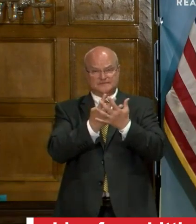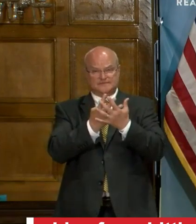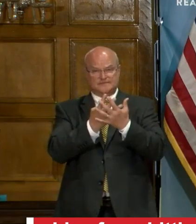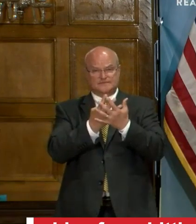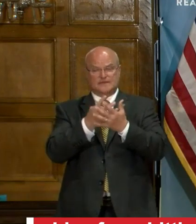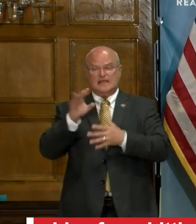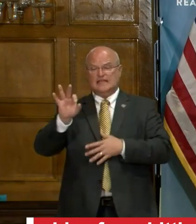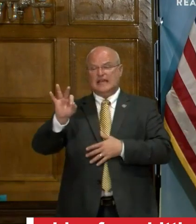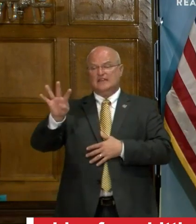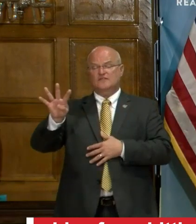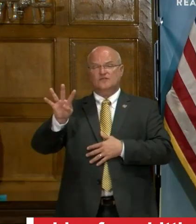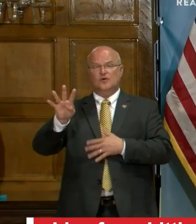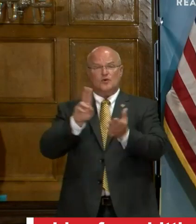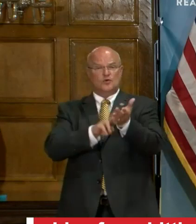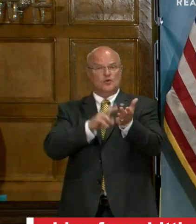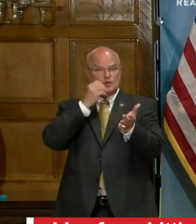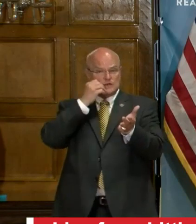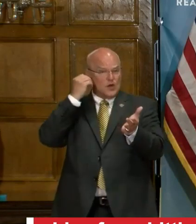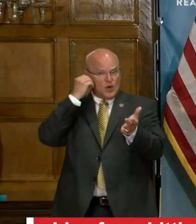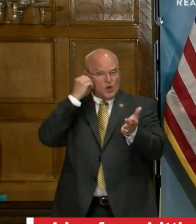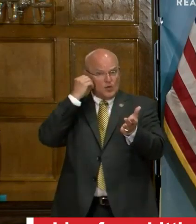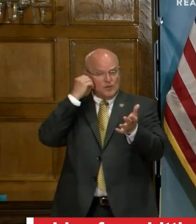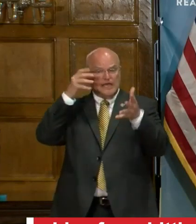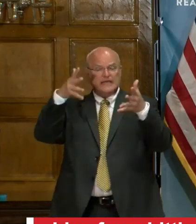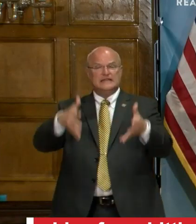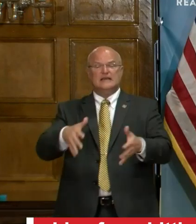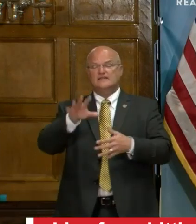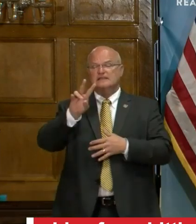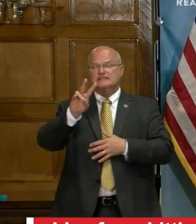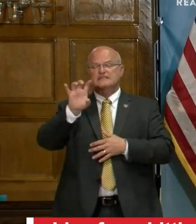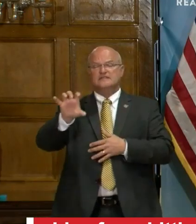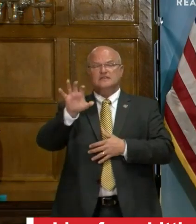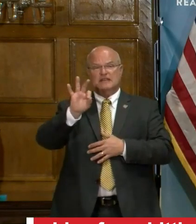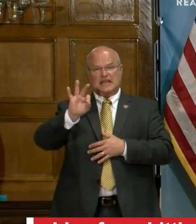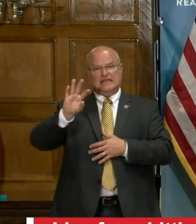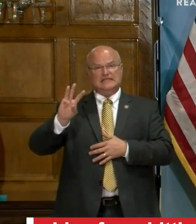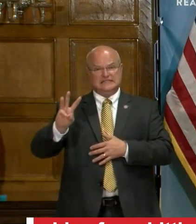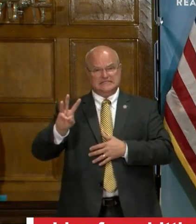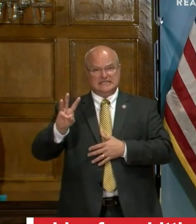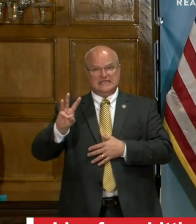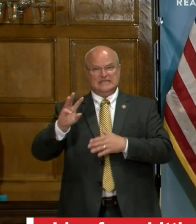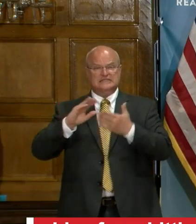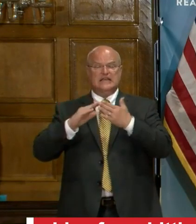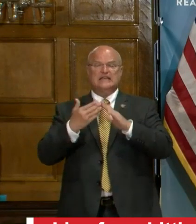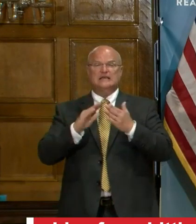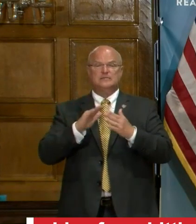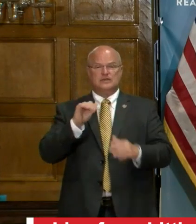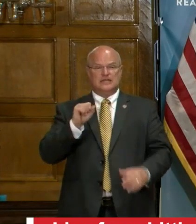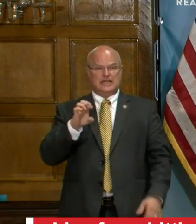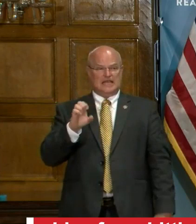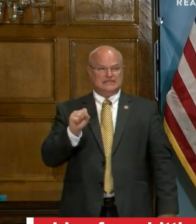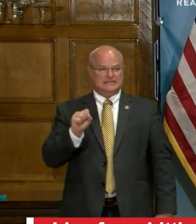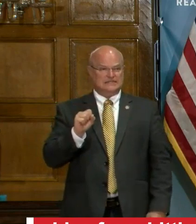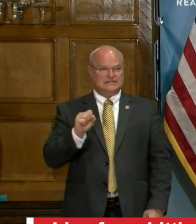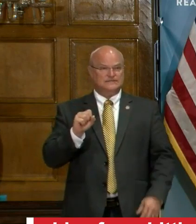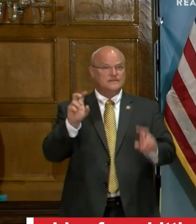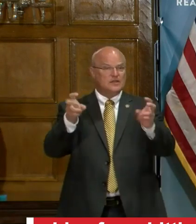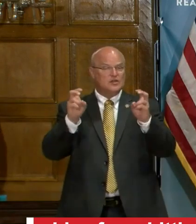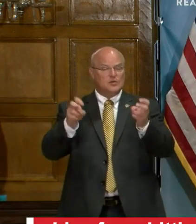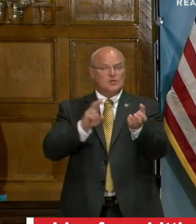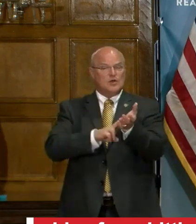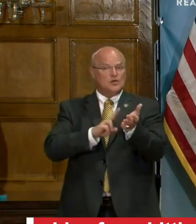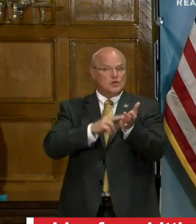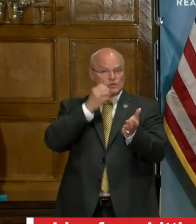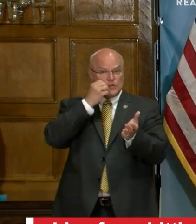facilities, 94 are in nursing homes, and 796 are community cases. In terms of